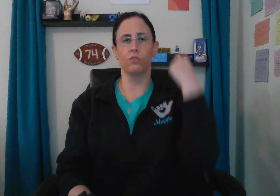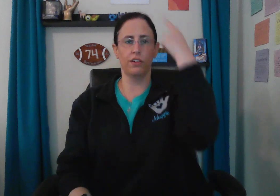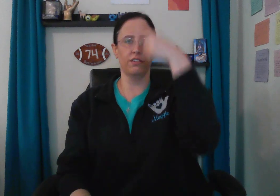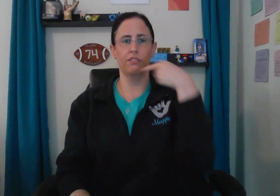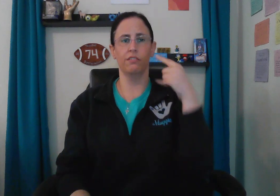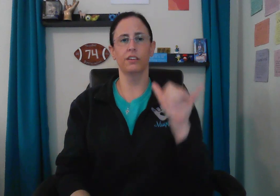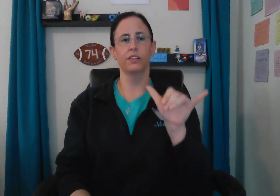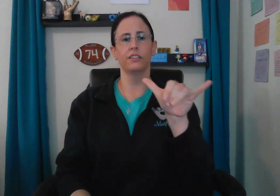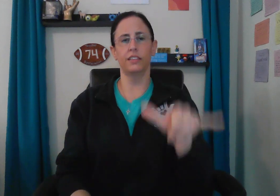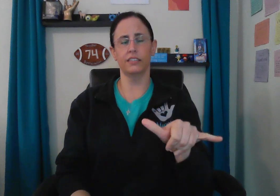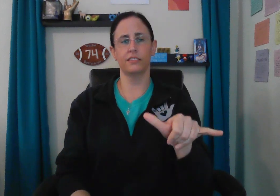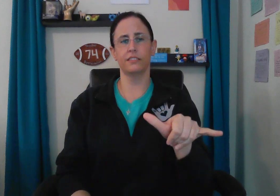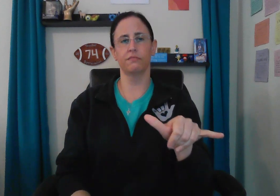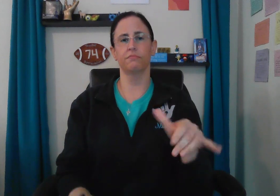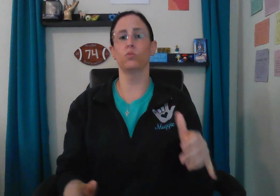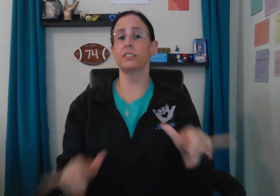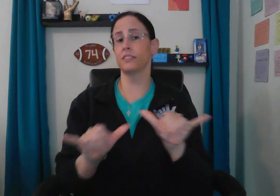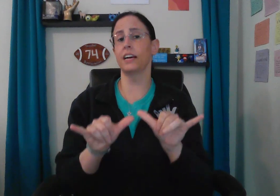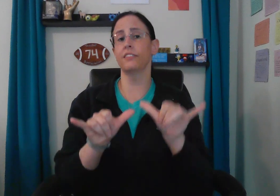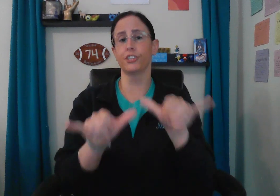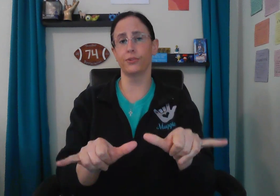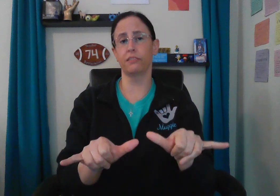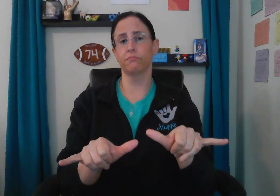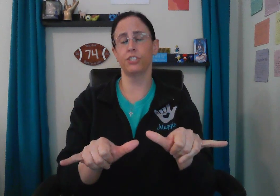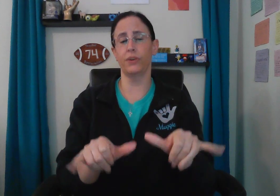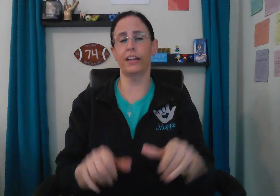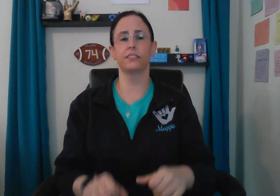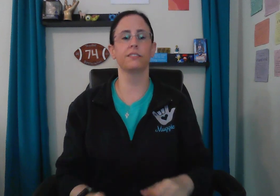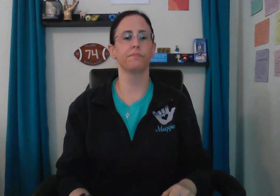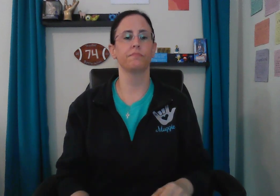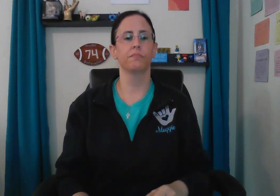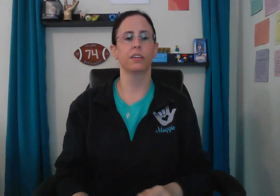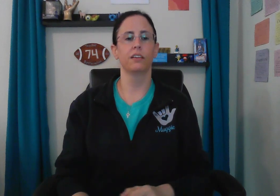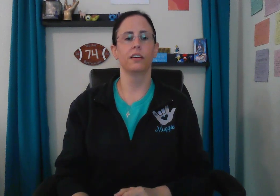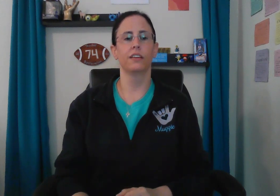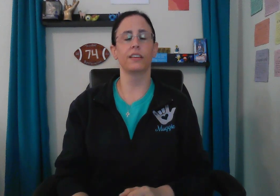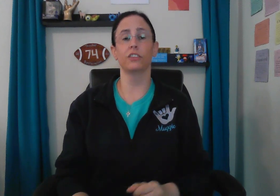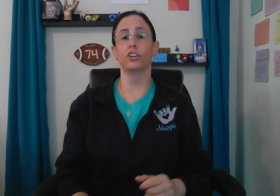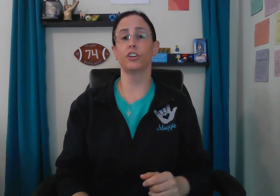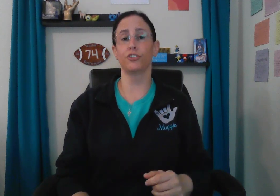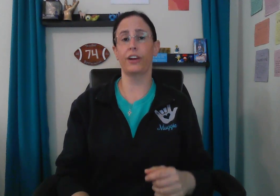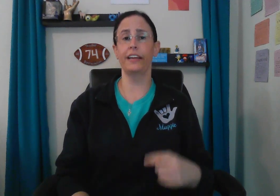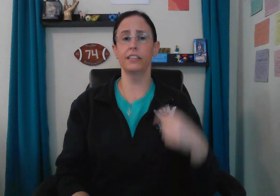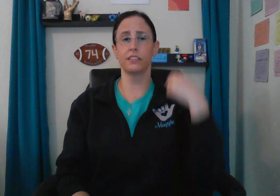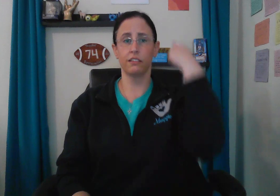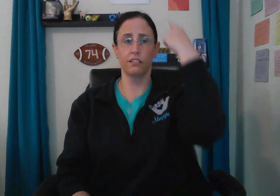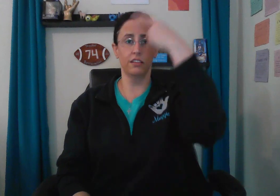or this. What's the sign they're doing? 2 hands. Then look great,